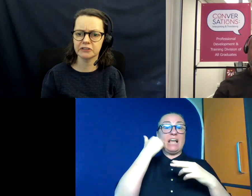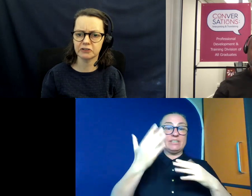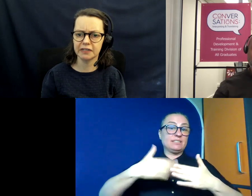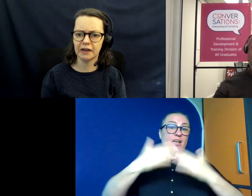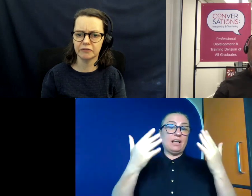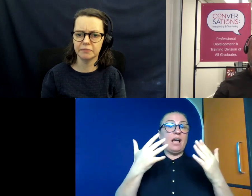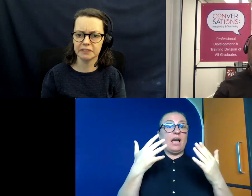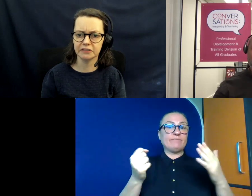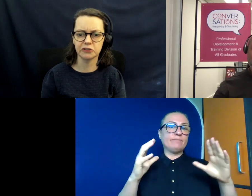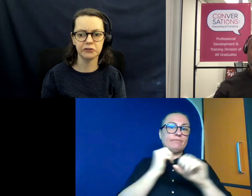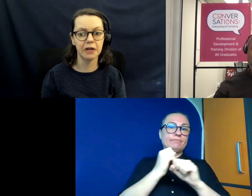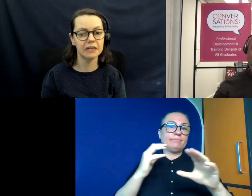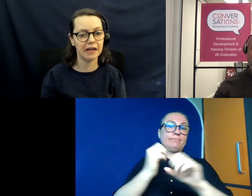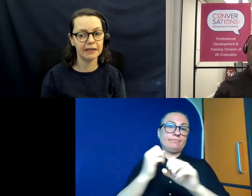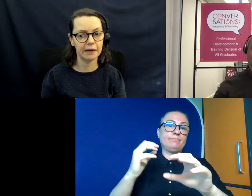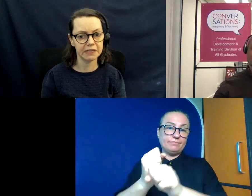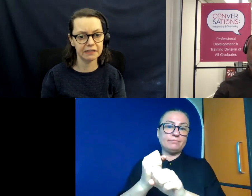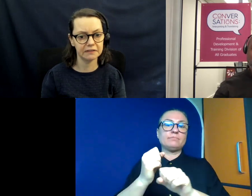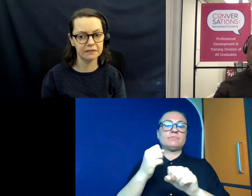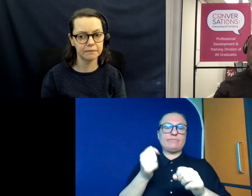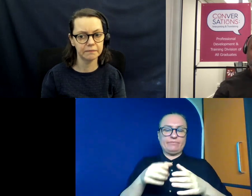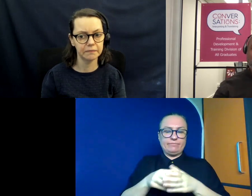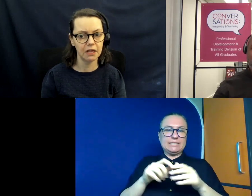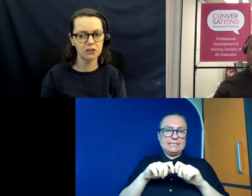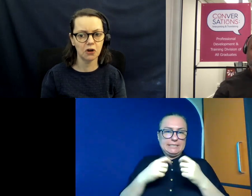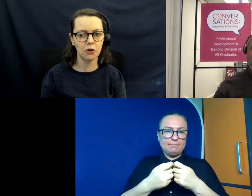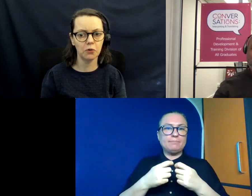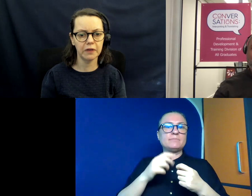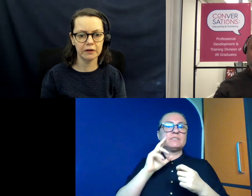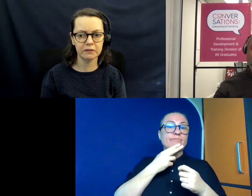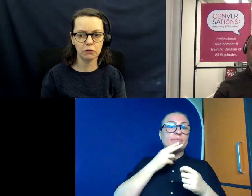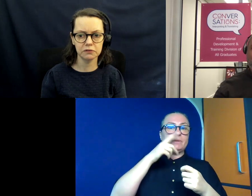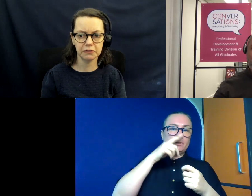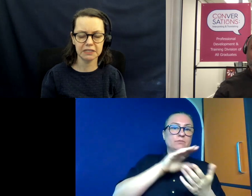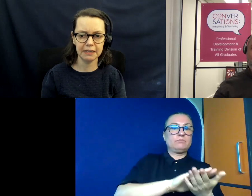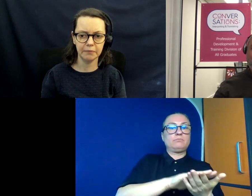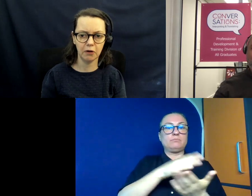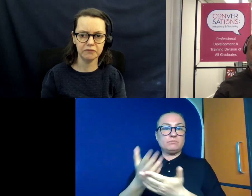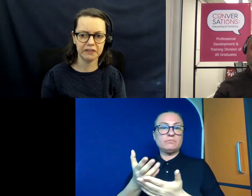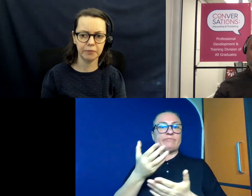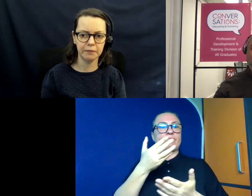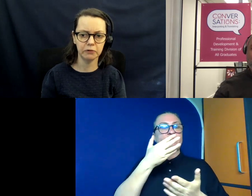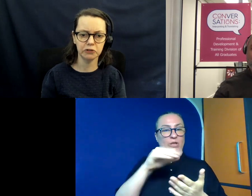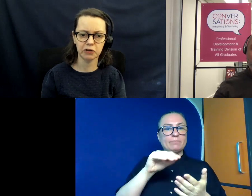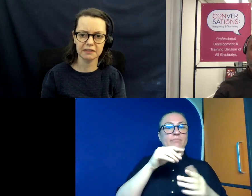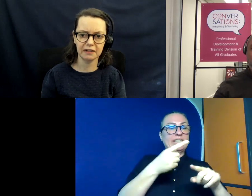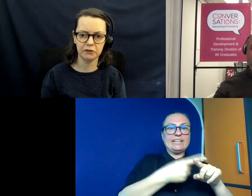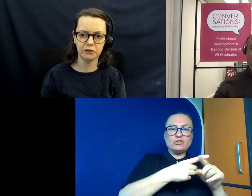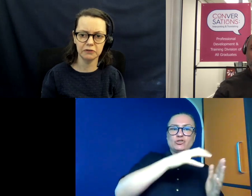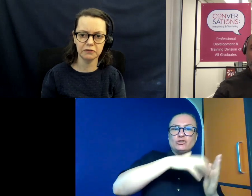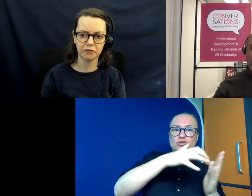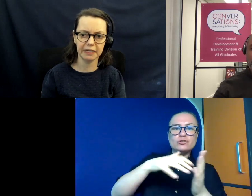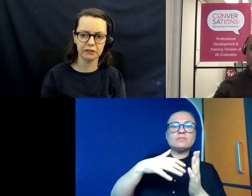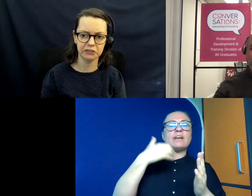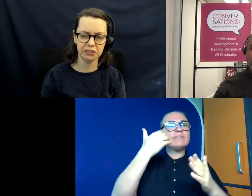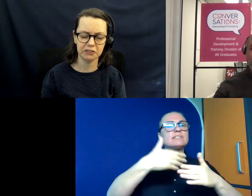Expression Australia have committed to daily updates. So there is also a team of deaf people who translate the